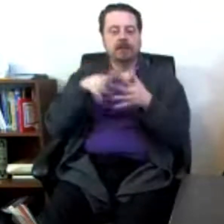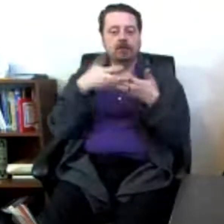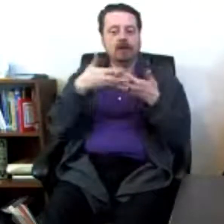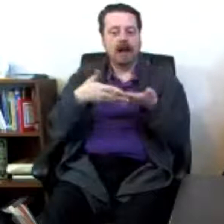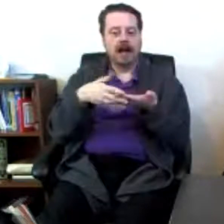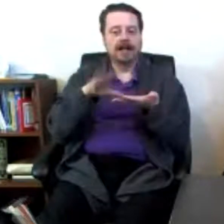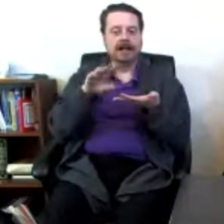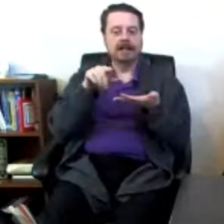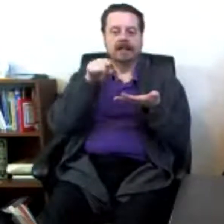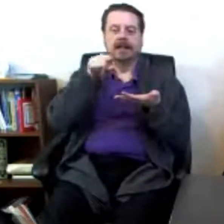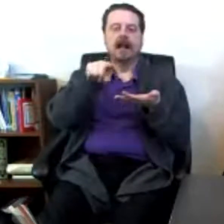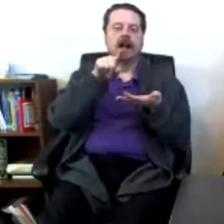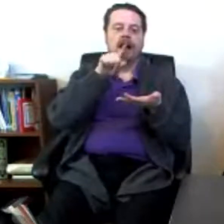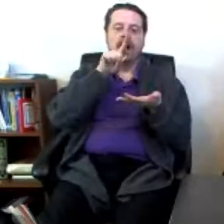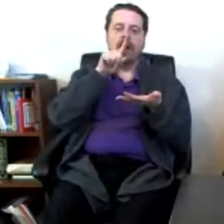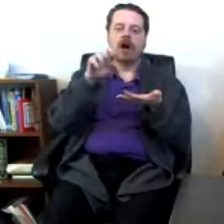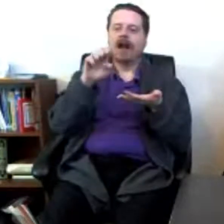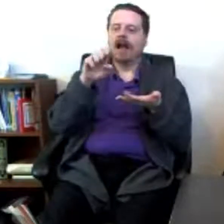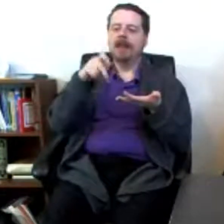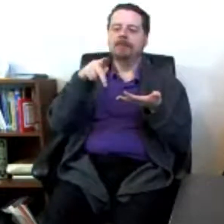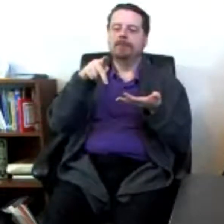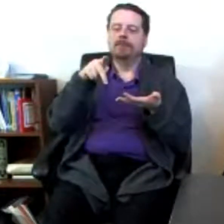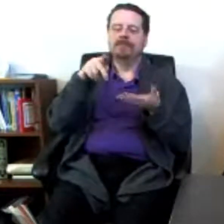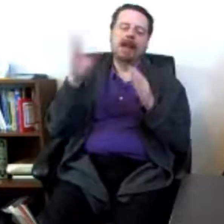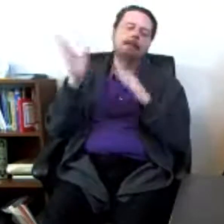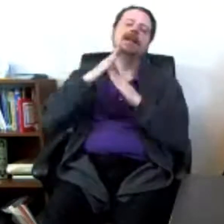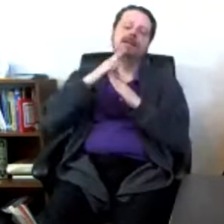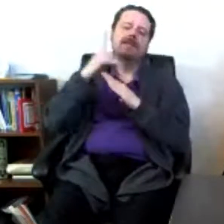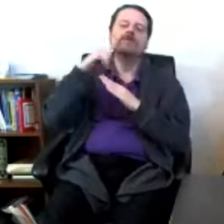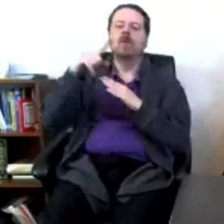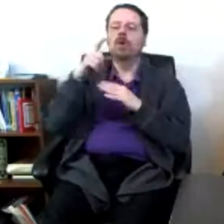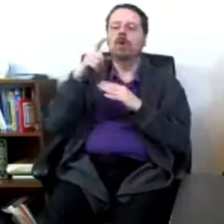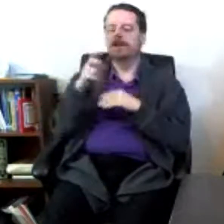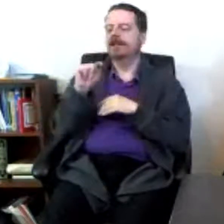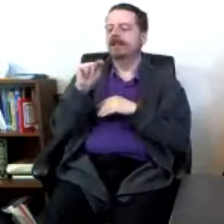Quran as the epitome of tyranny.